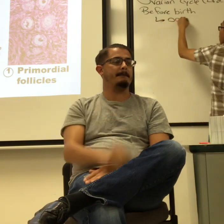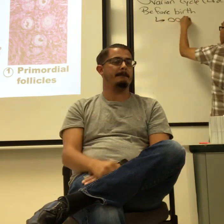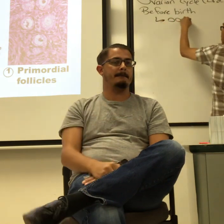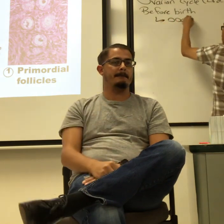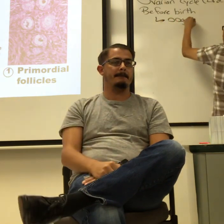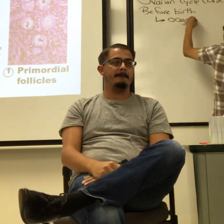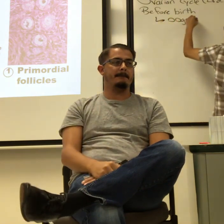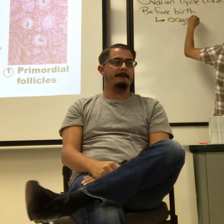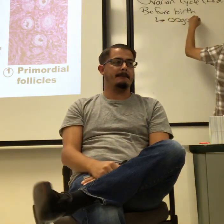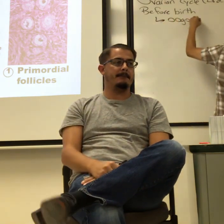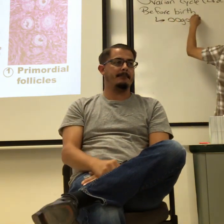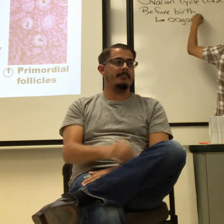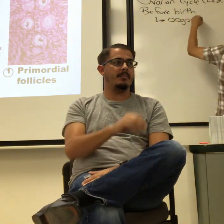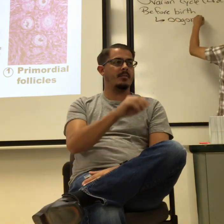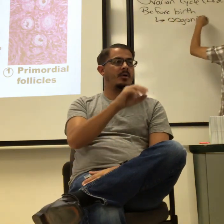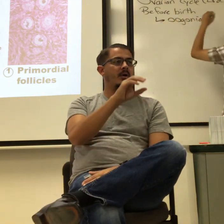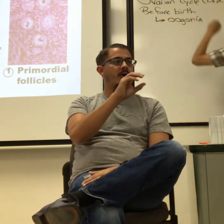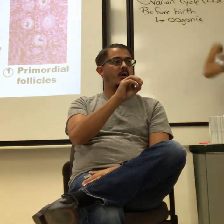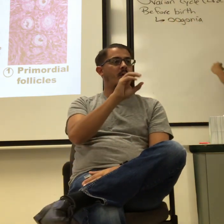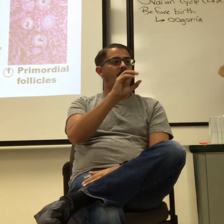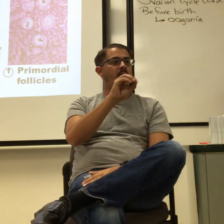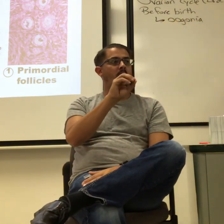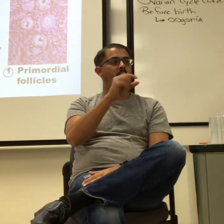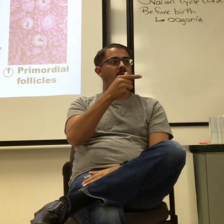birth. Oogonia